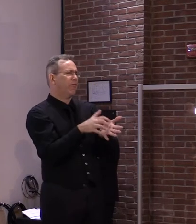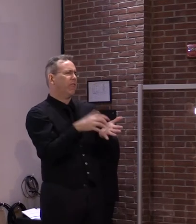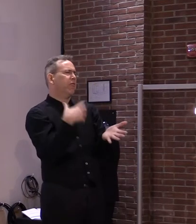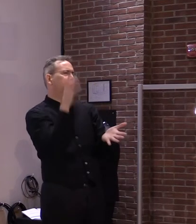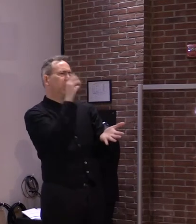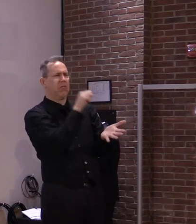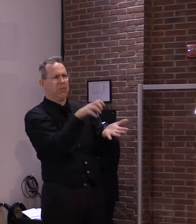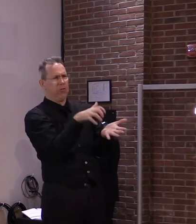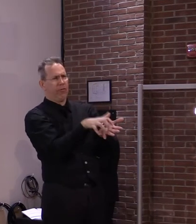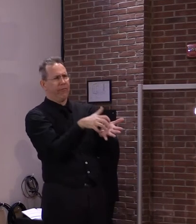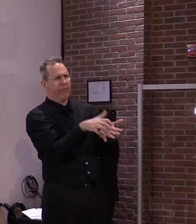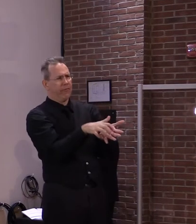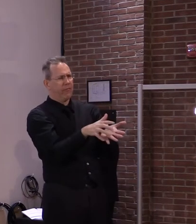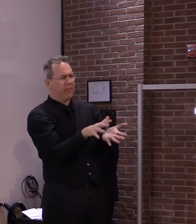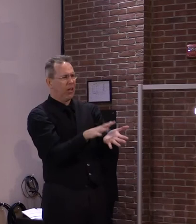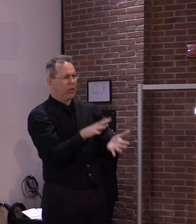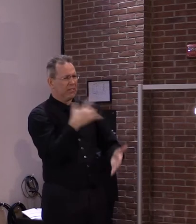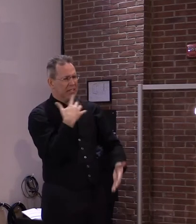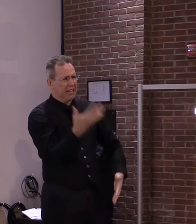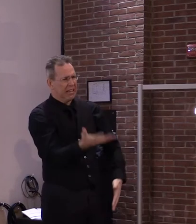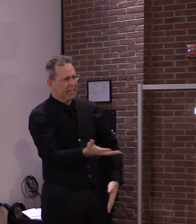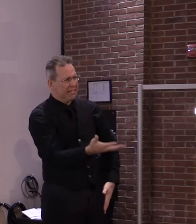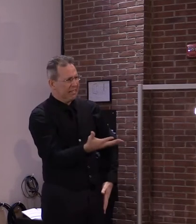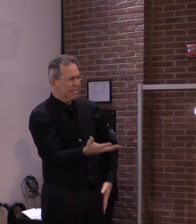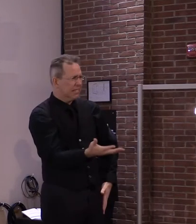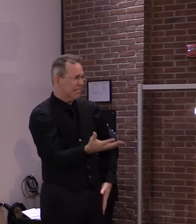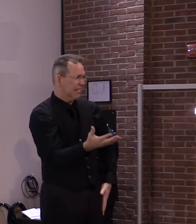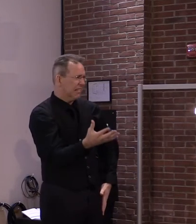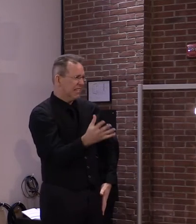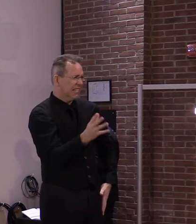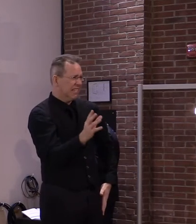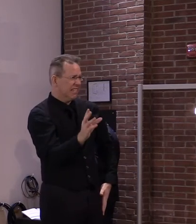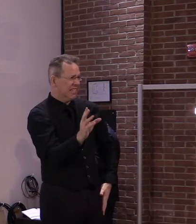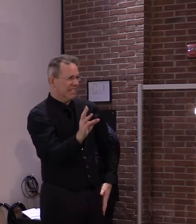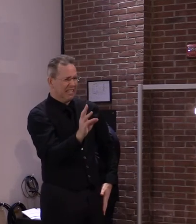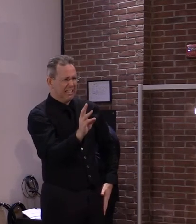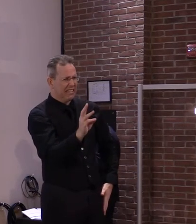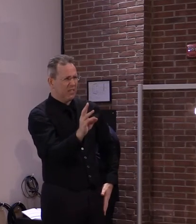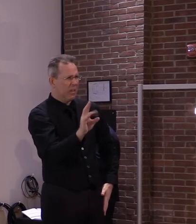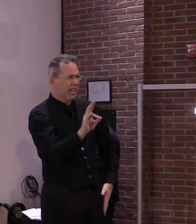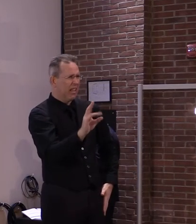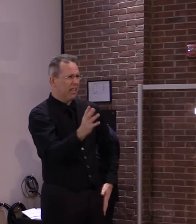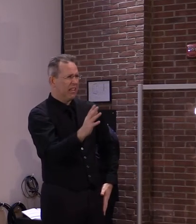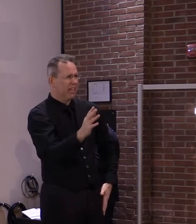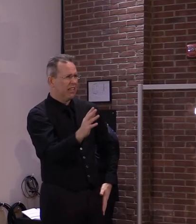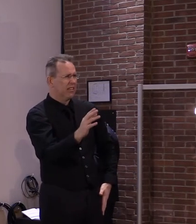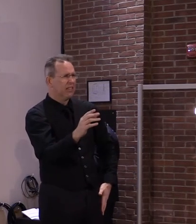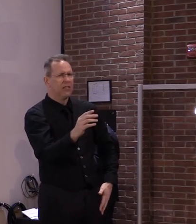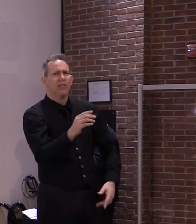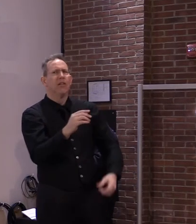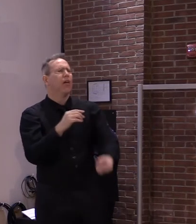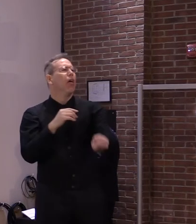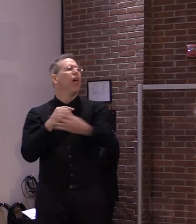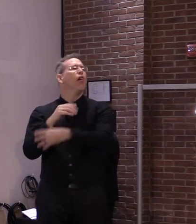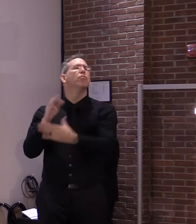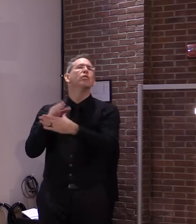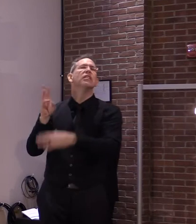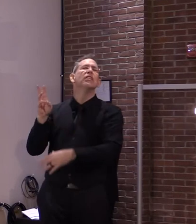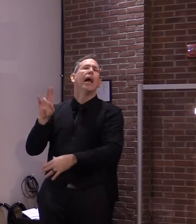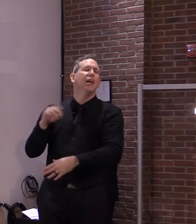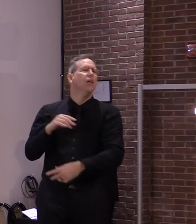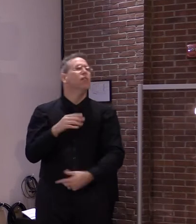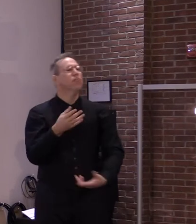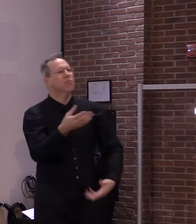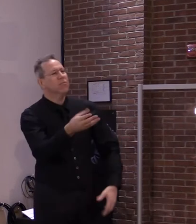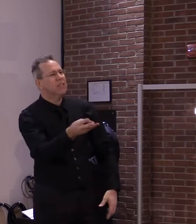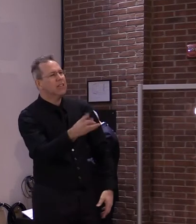within single digits of numbers six to ten across the entire state and